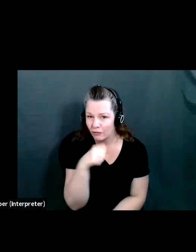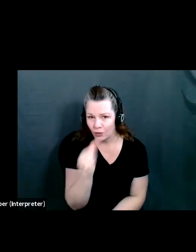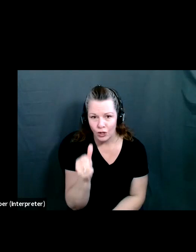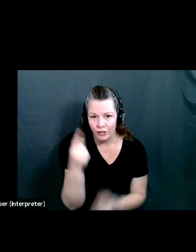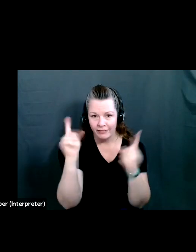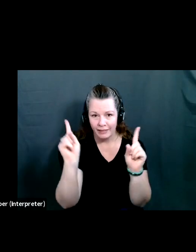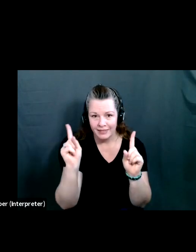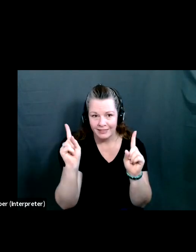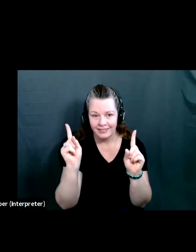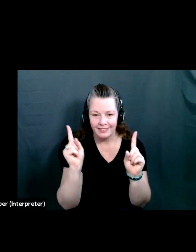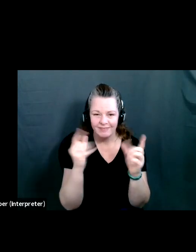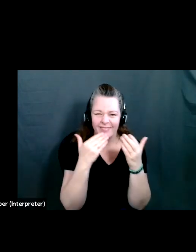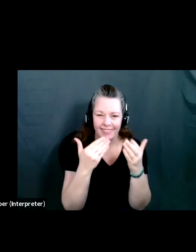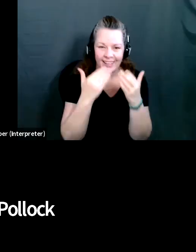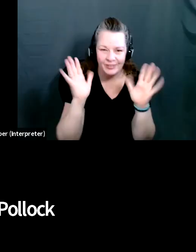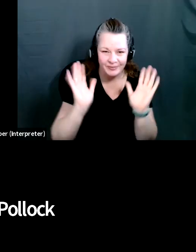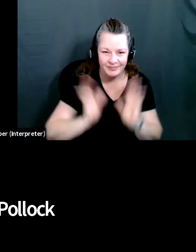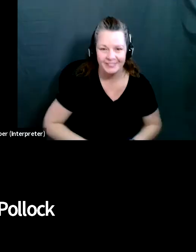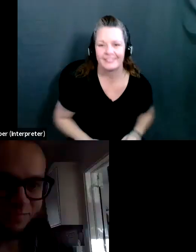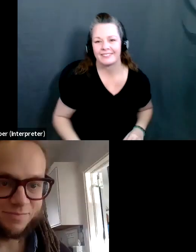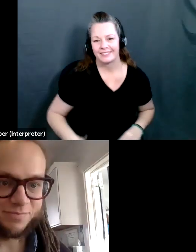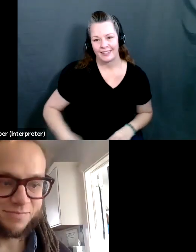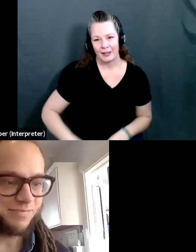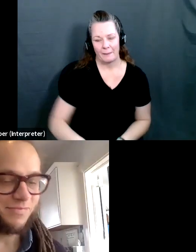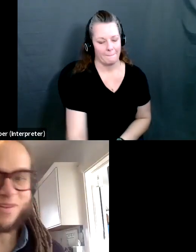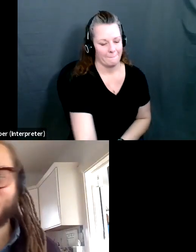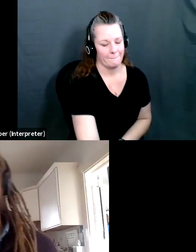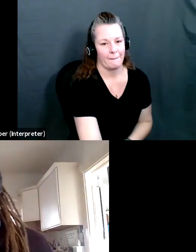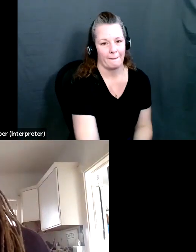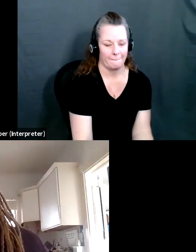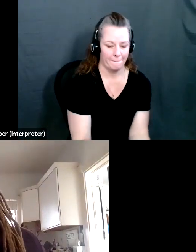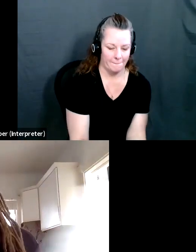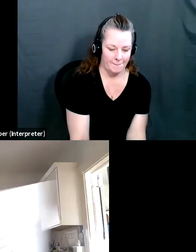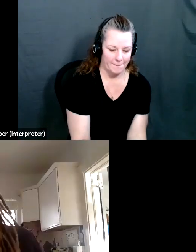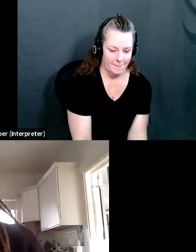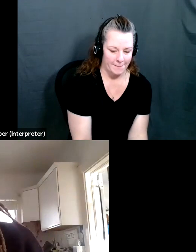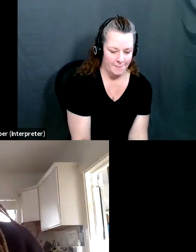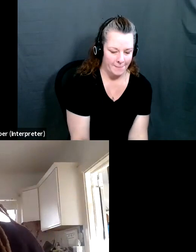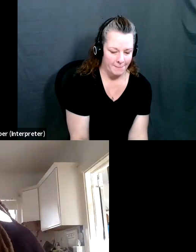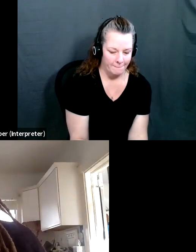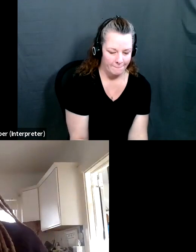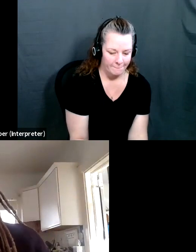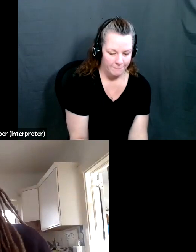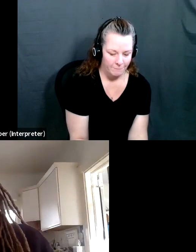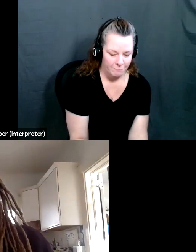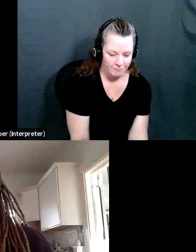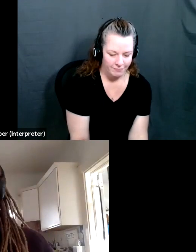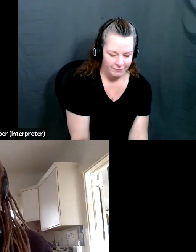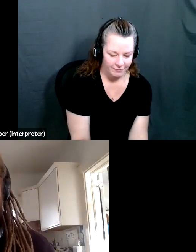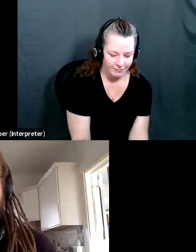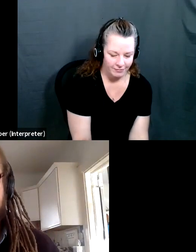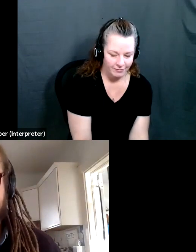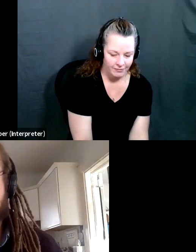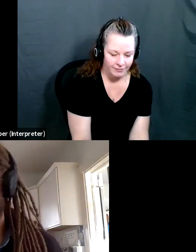Thank you. Thank you, Mitchell. Where are those